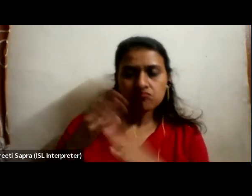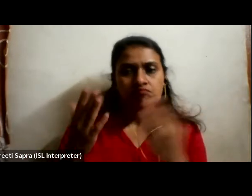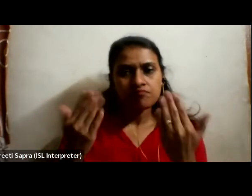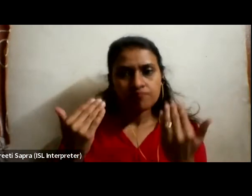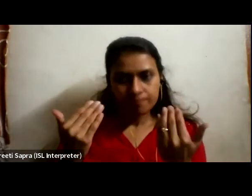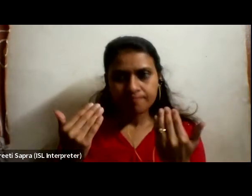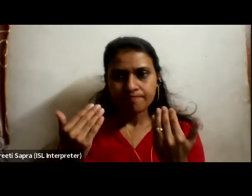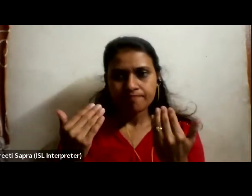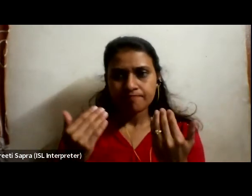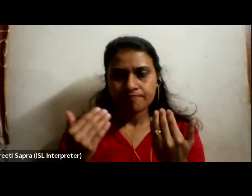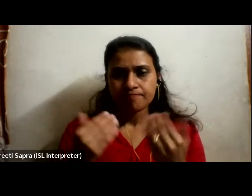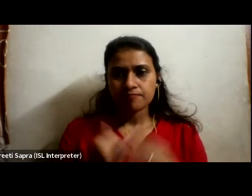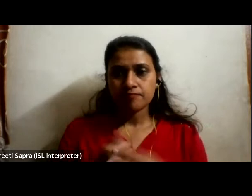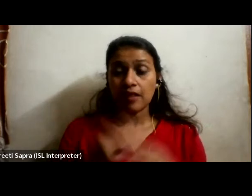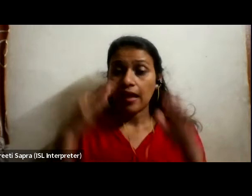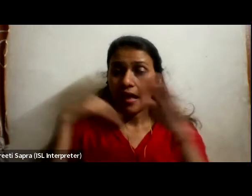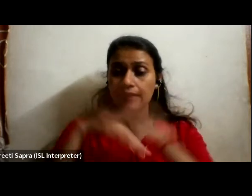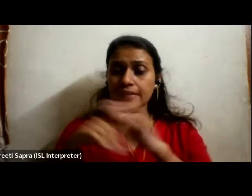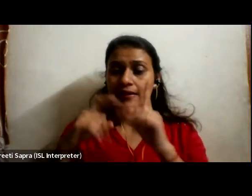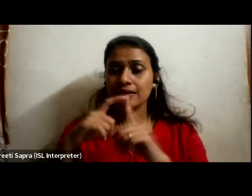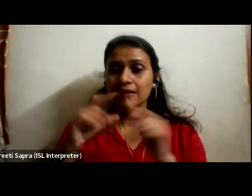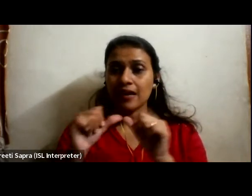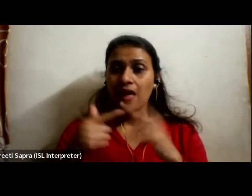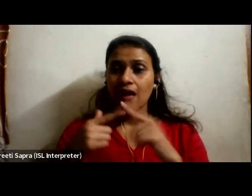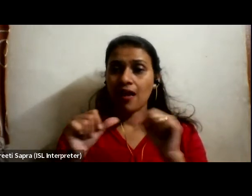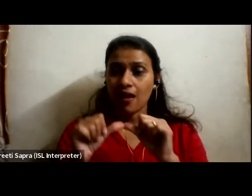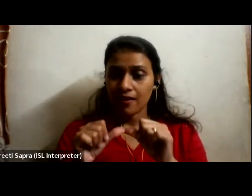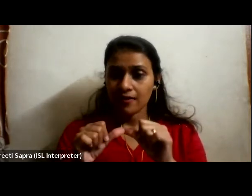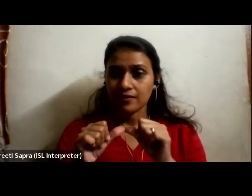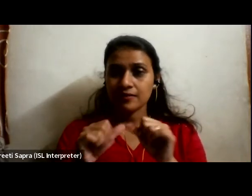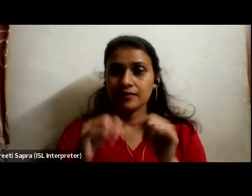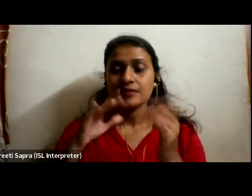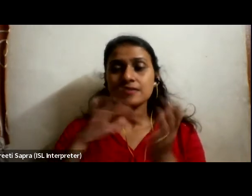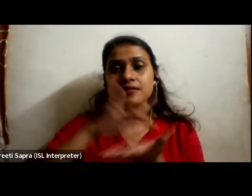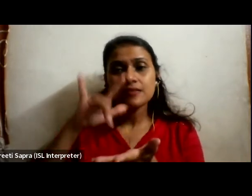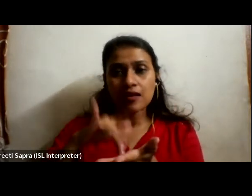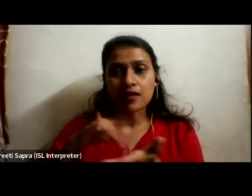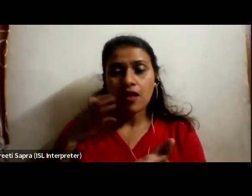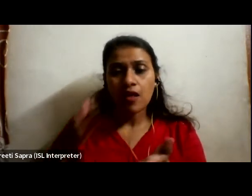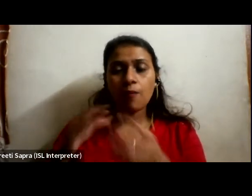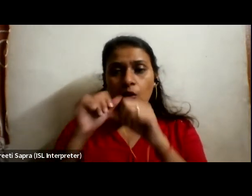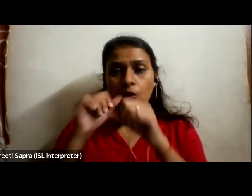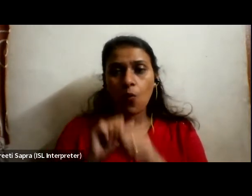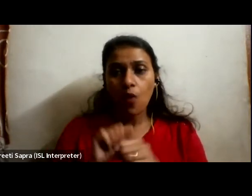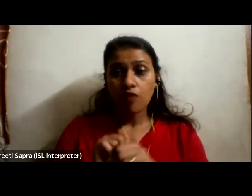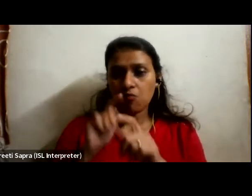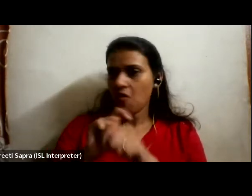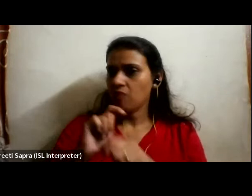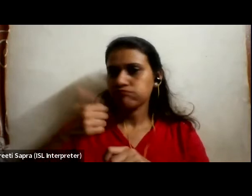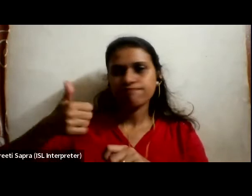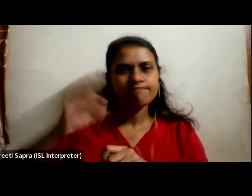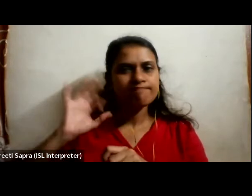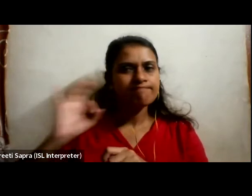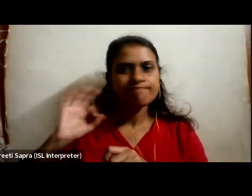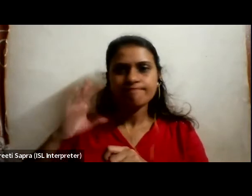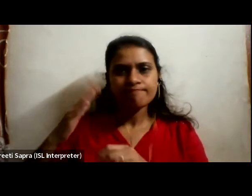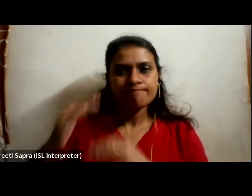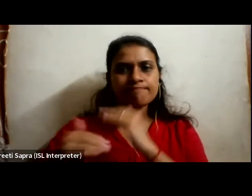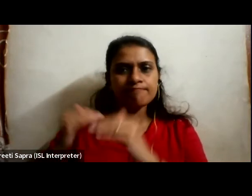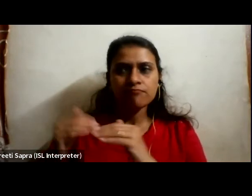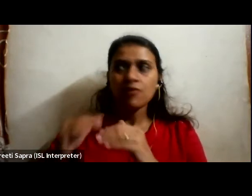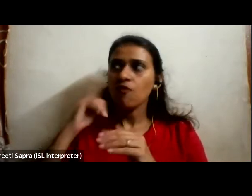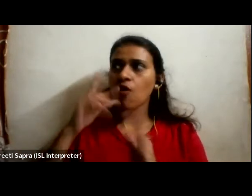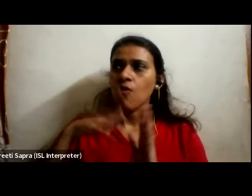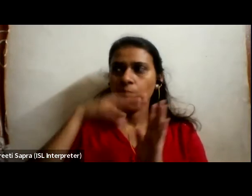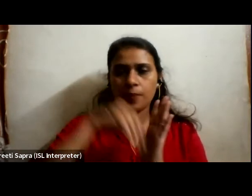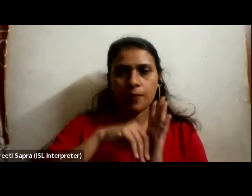etc., within their data set, which may result in the system not performing well. However, this kind